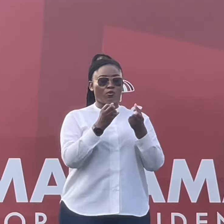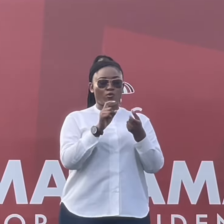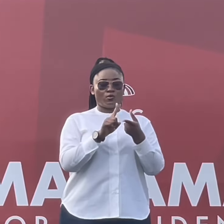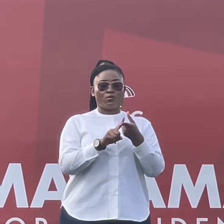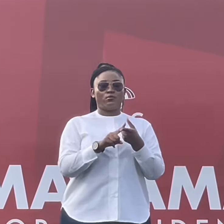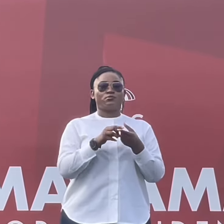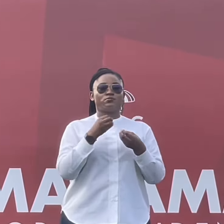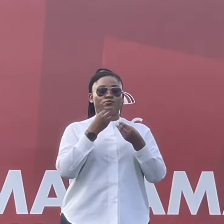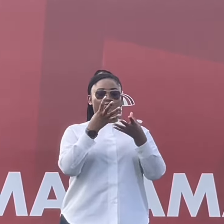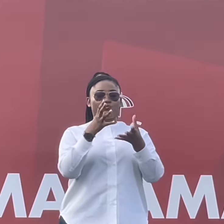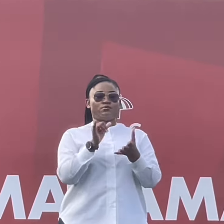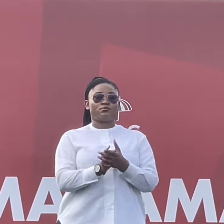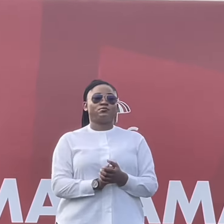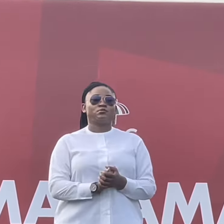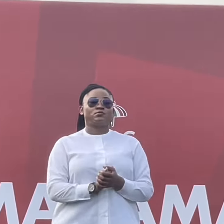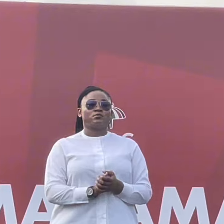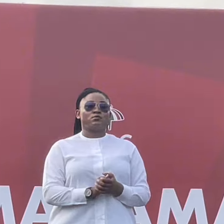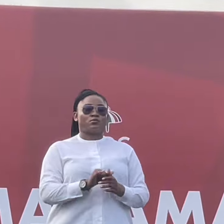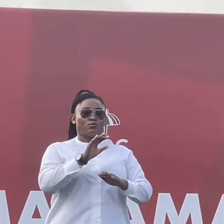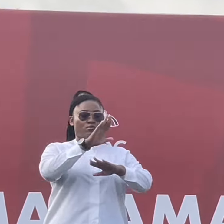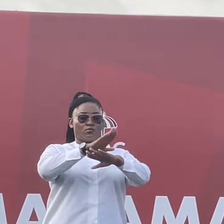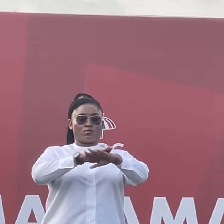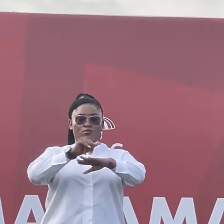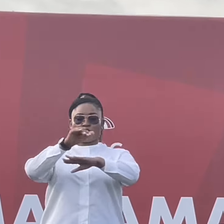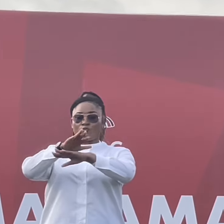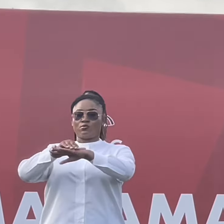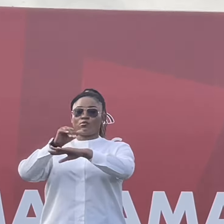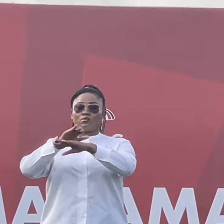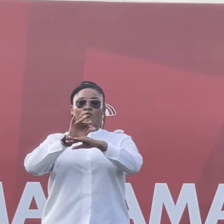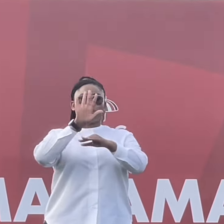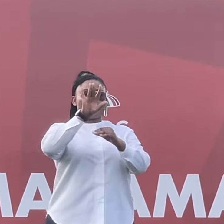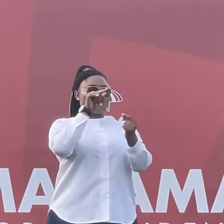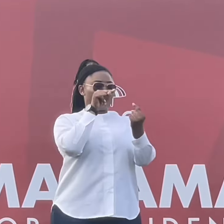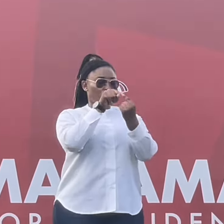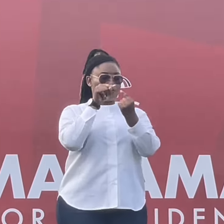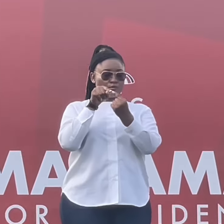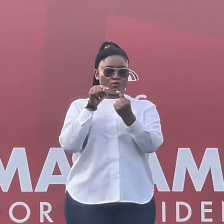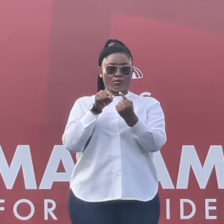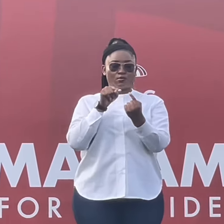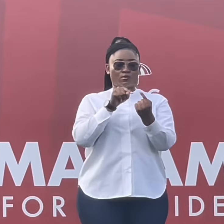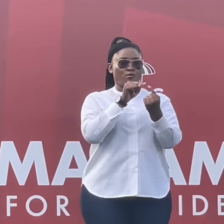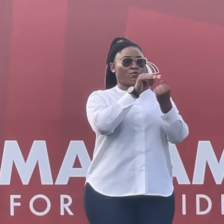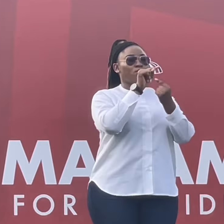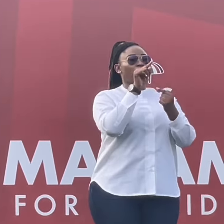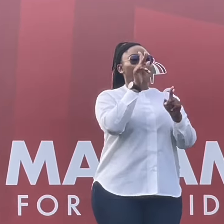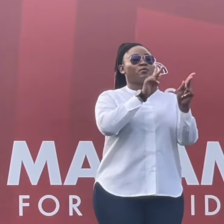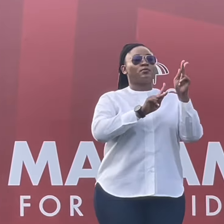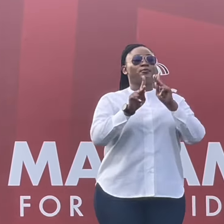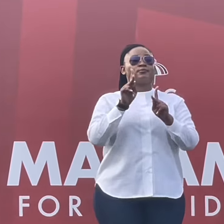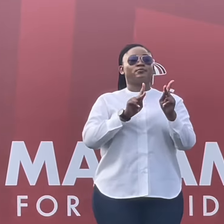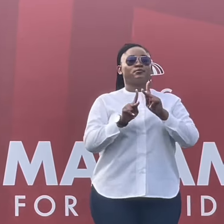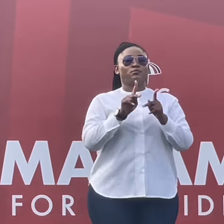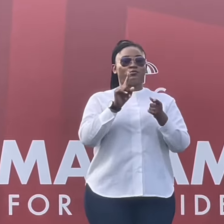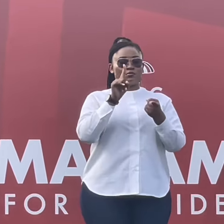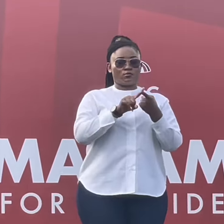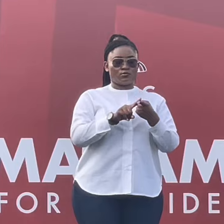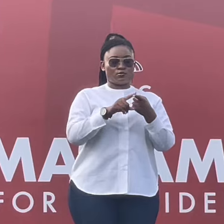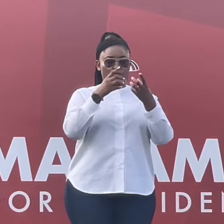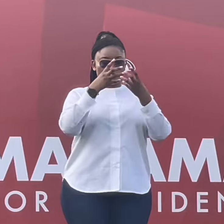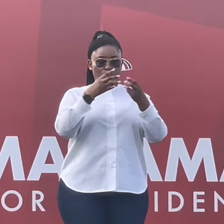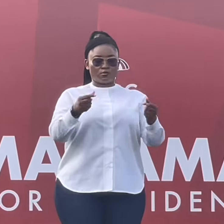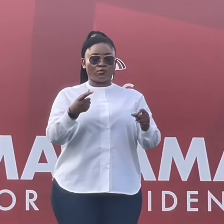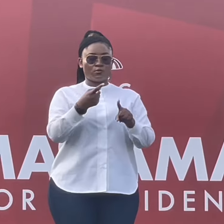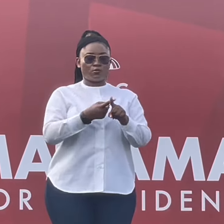you to call your appointees to order to prevent them